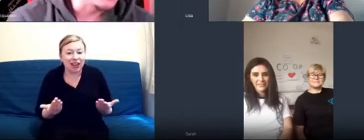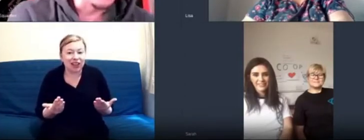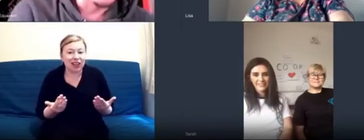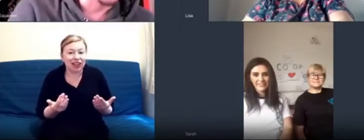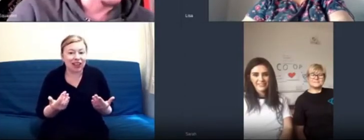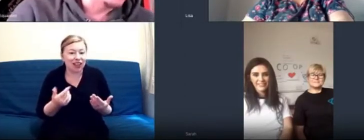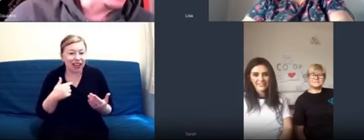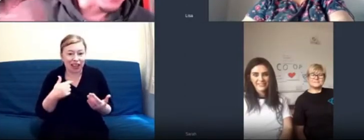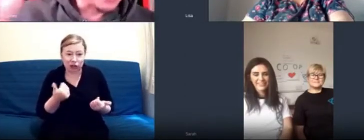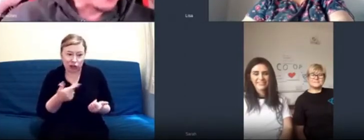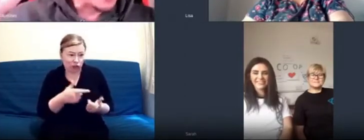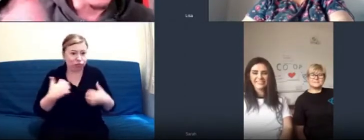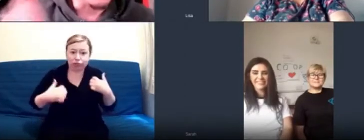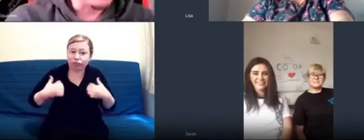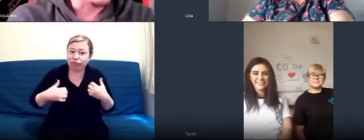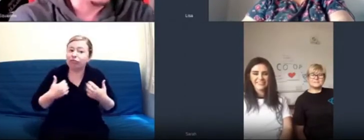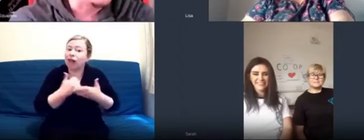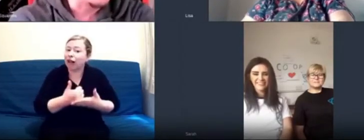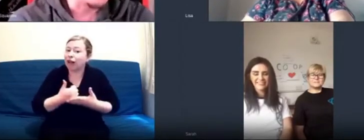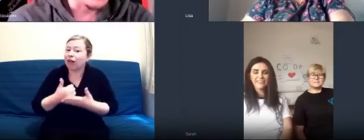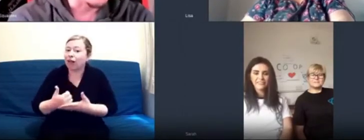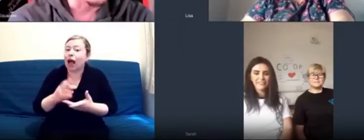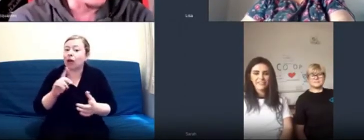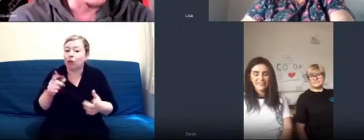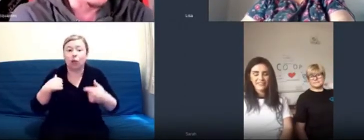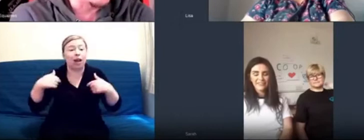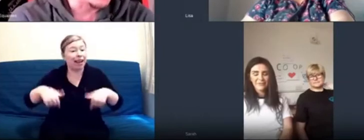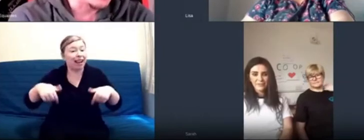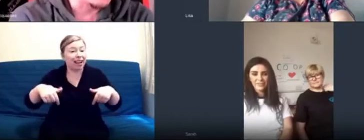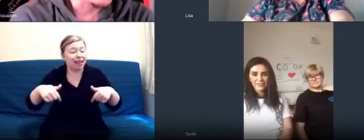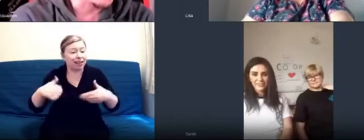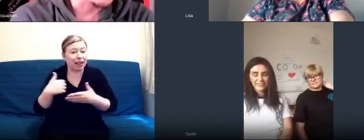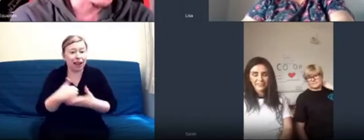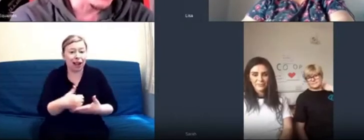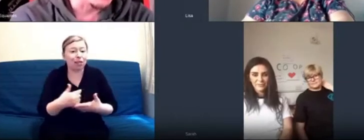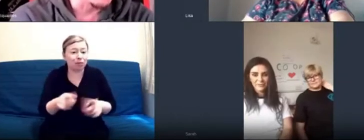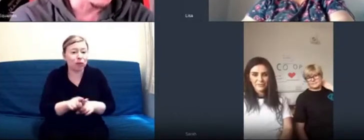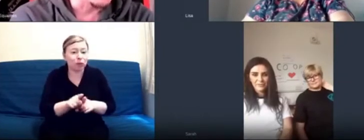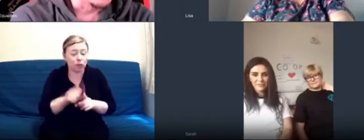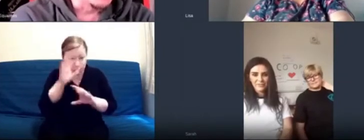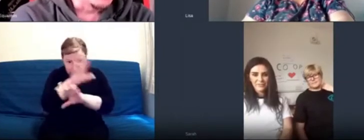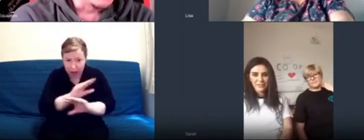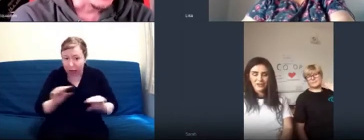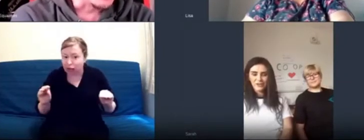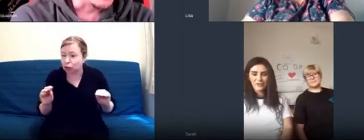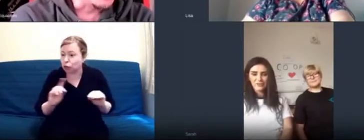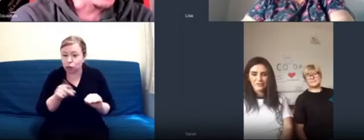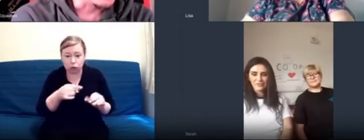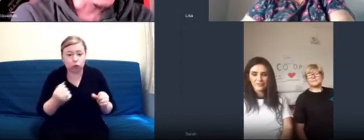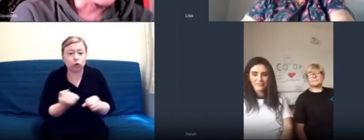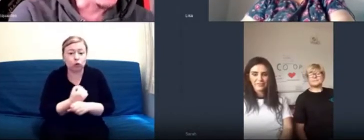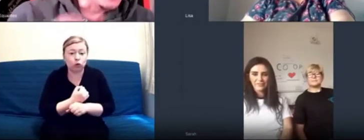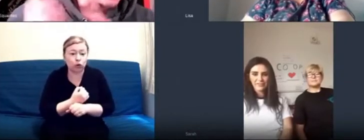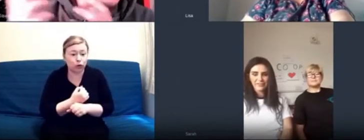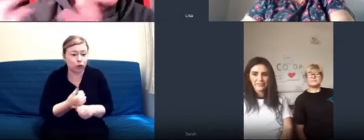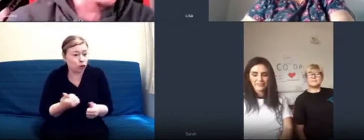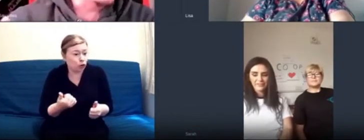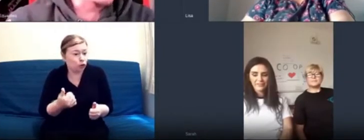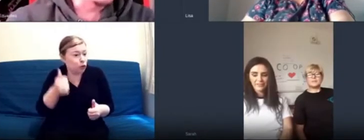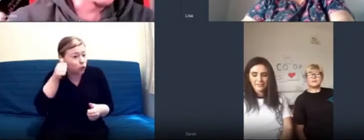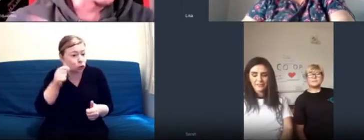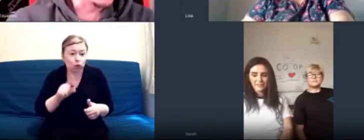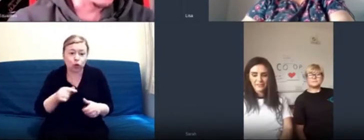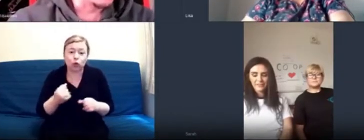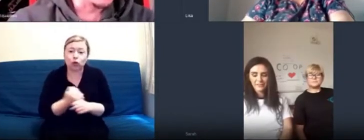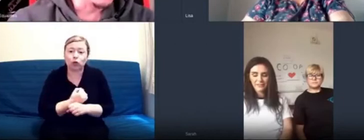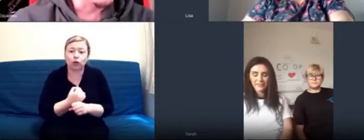really keen to help, anyways, but we're there anyway, and we're here to talk a bit more and spread the word. So it's really good to actually hear that you're doing this. We work